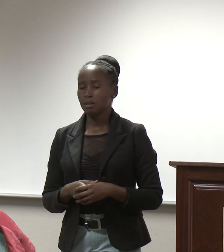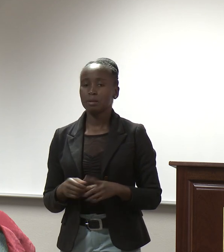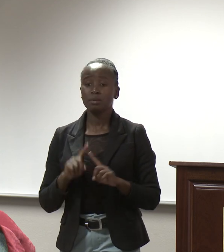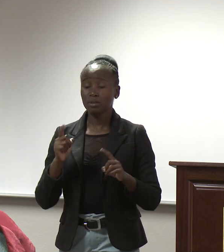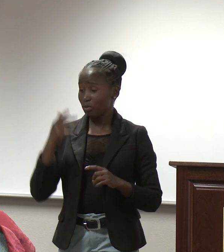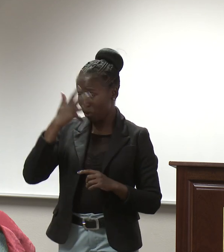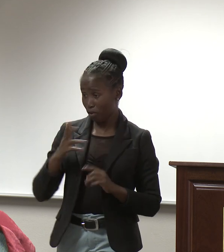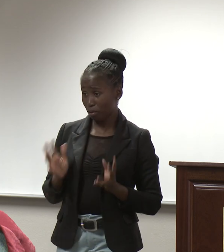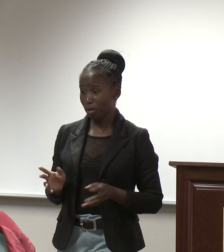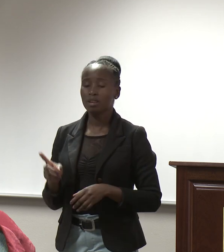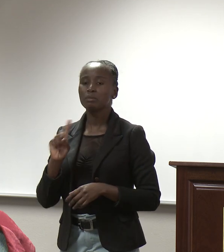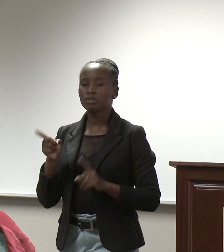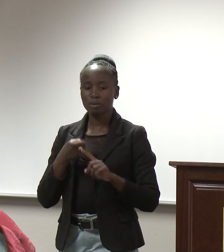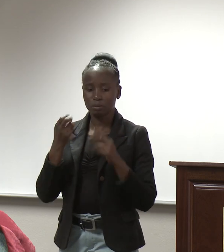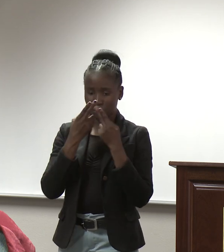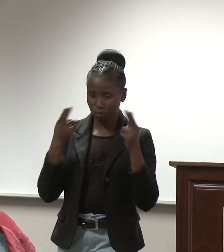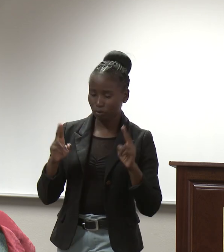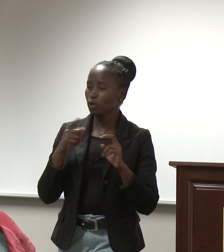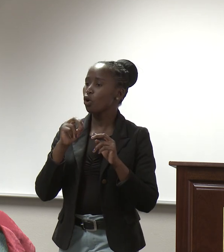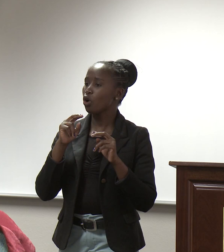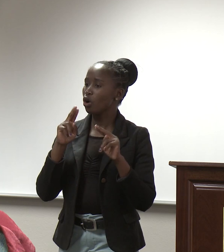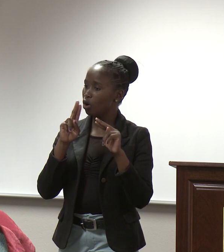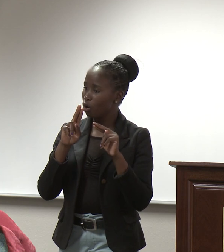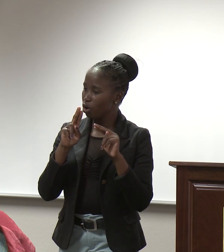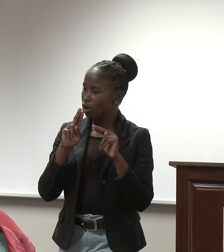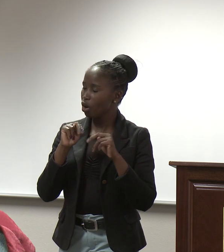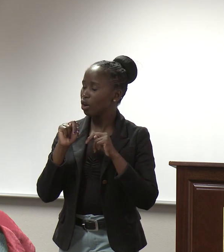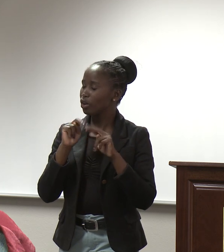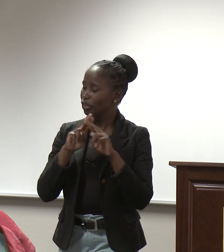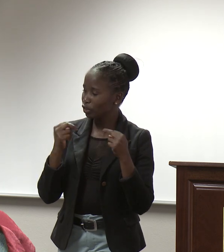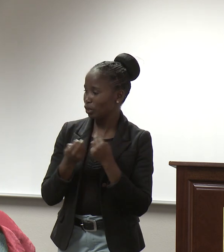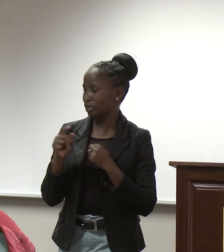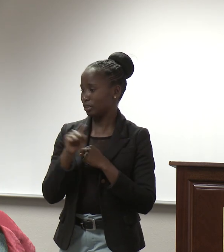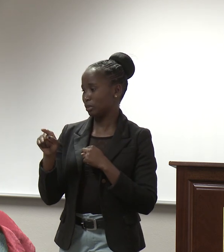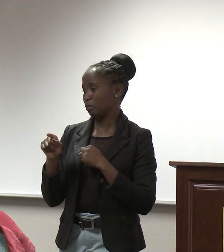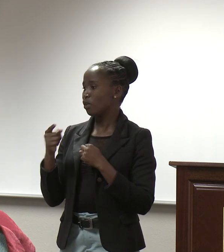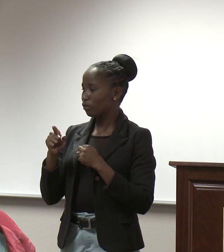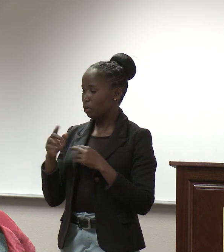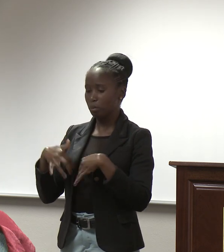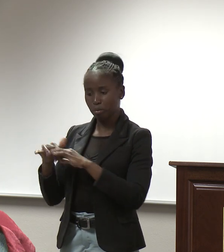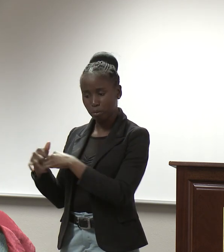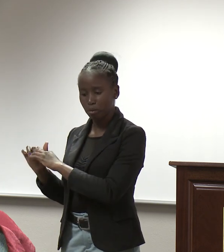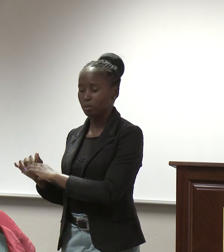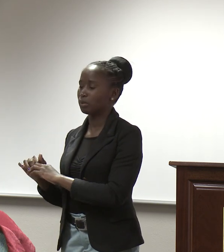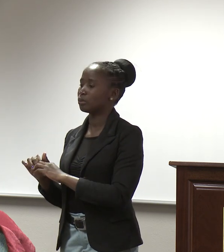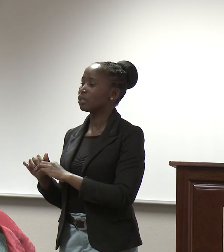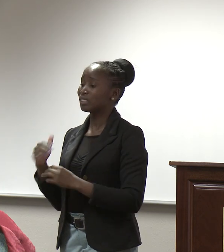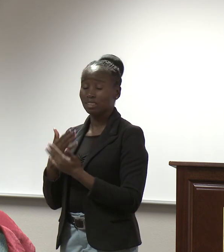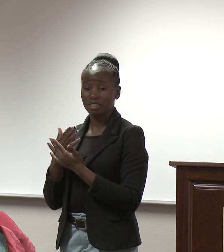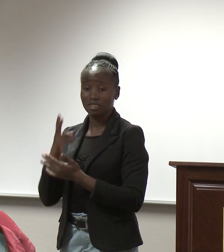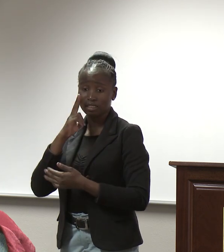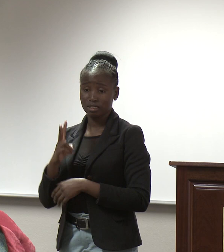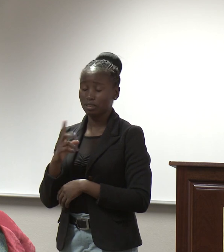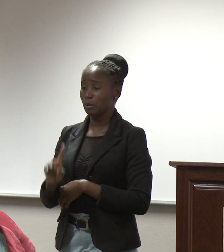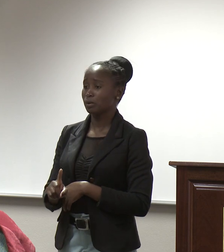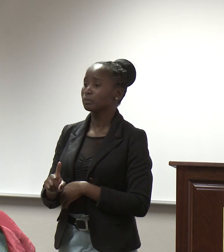between universalism and nationalism, you know, at the same time universal ideas, at the same time a national project, now you can see that this is in